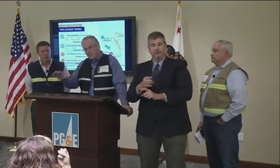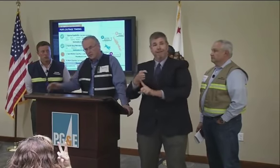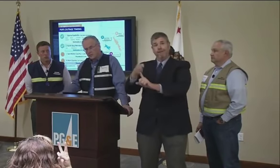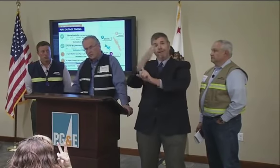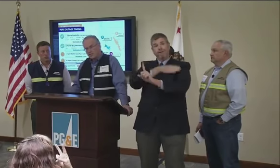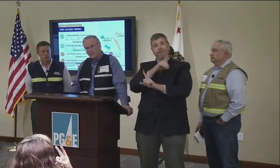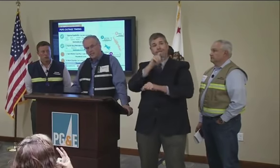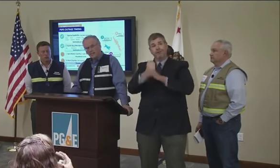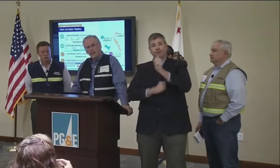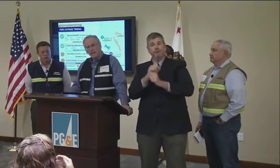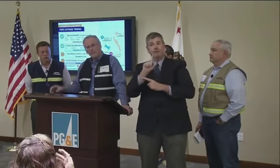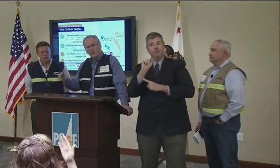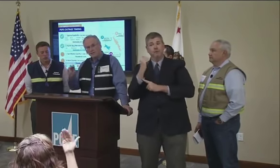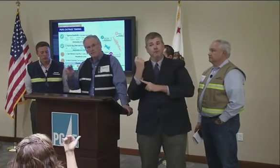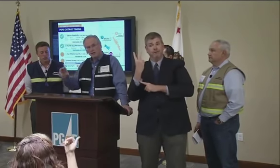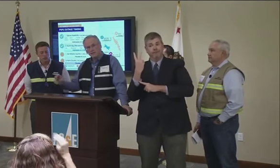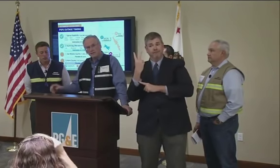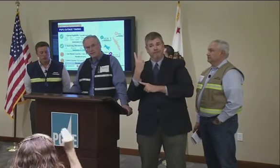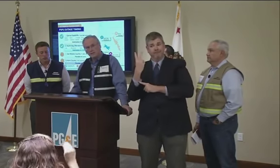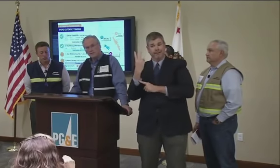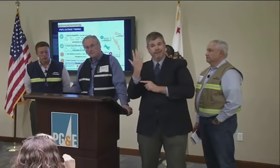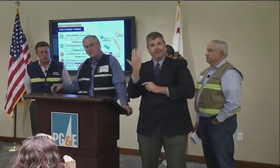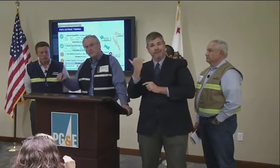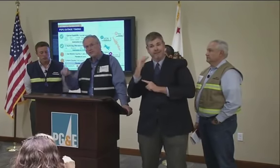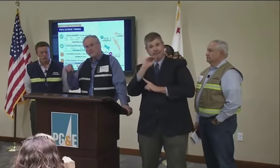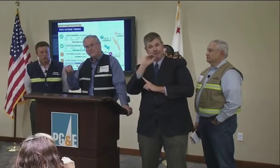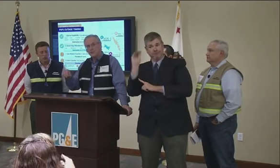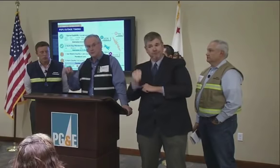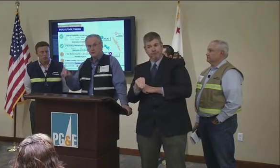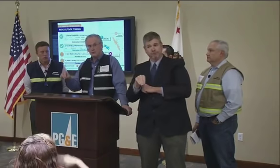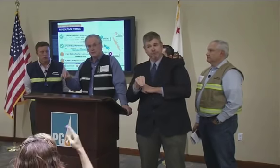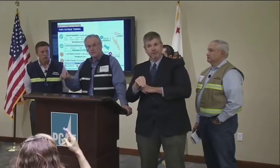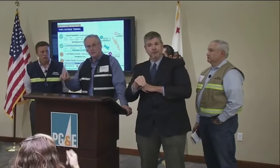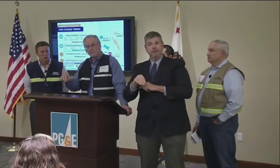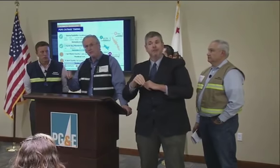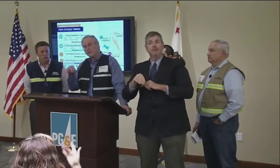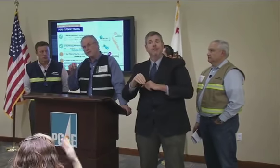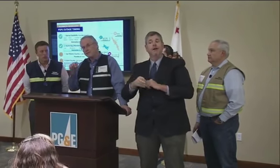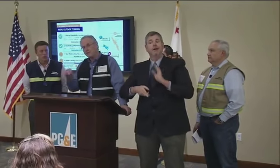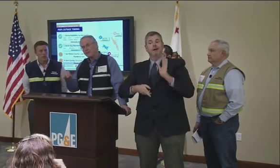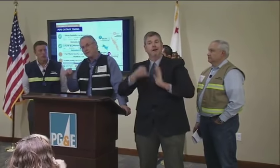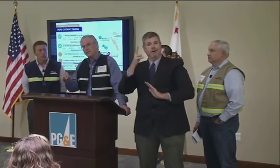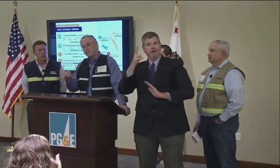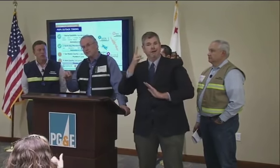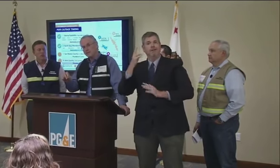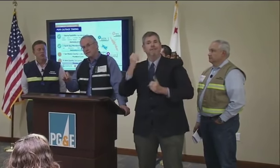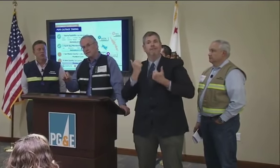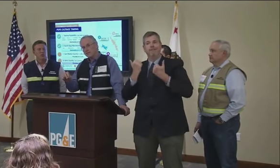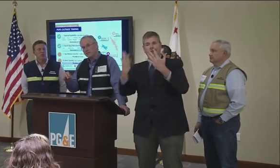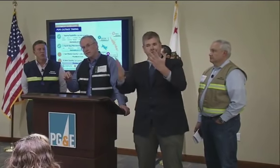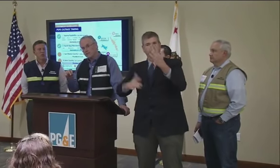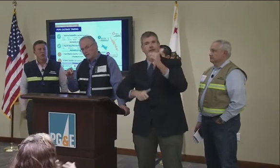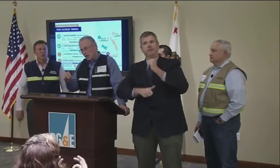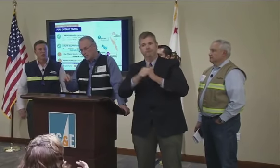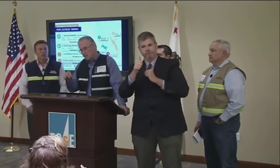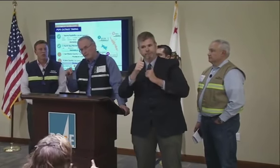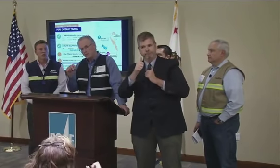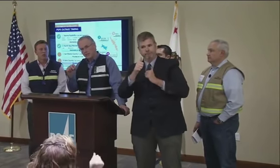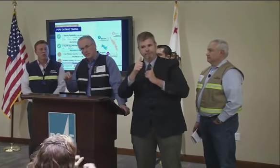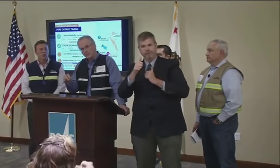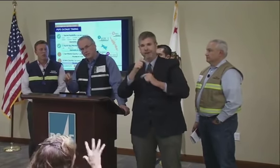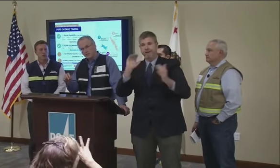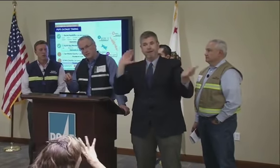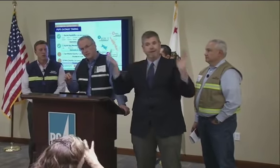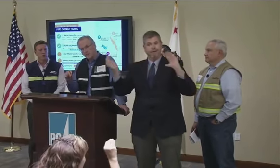service area was designated high fire threat. This year, 52%, more than a threefold increase in the geography